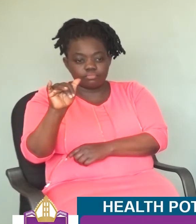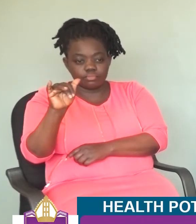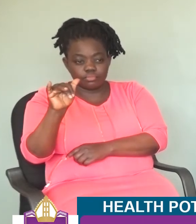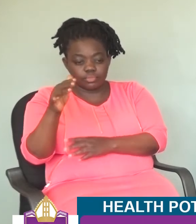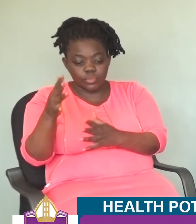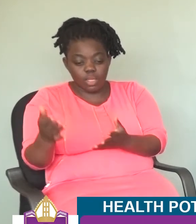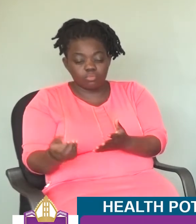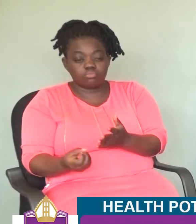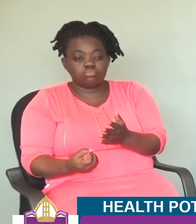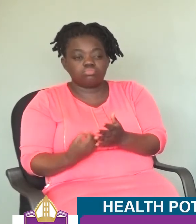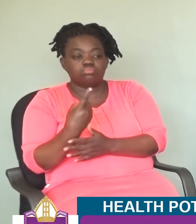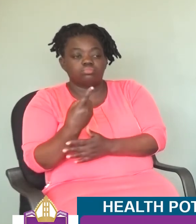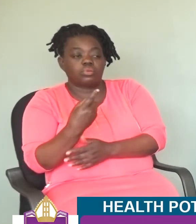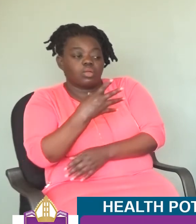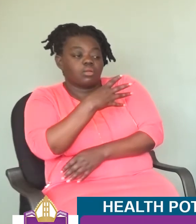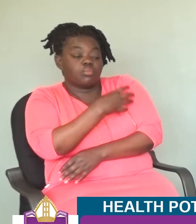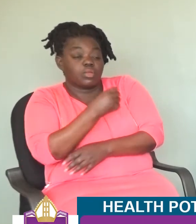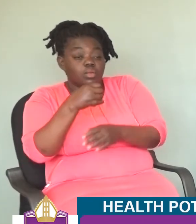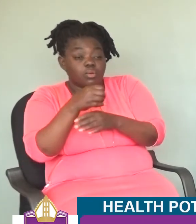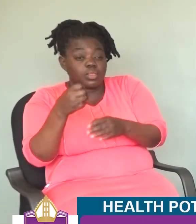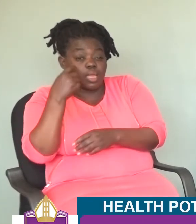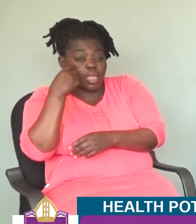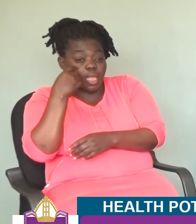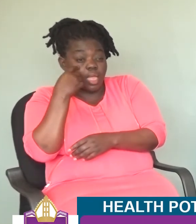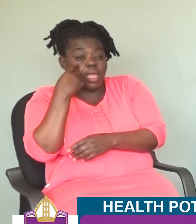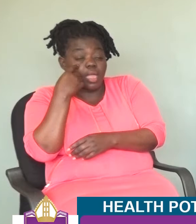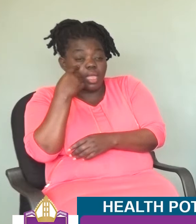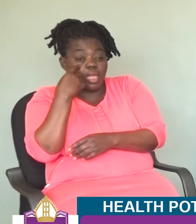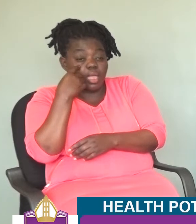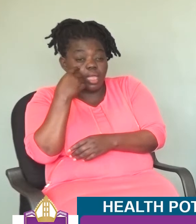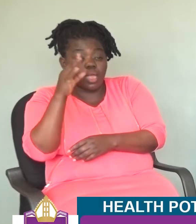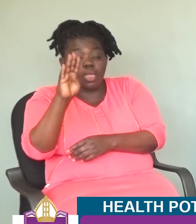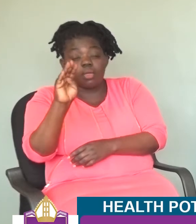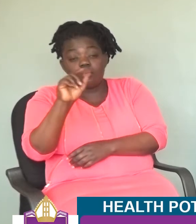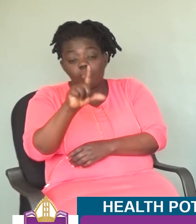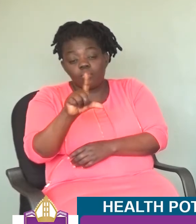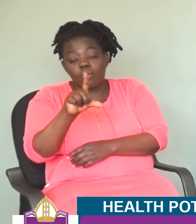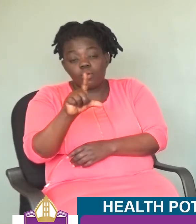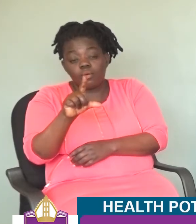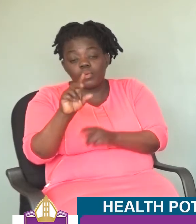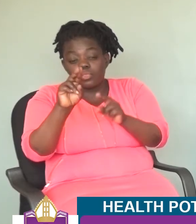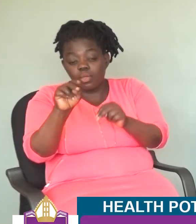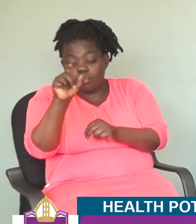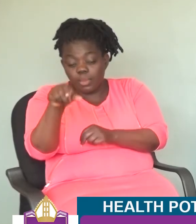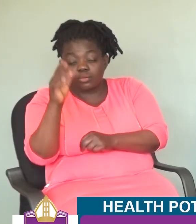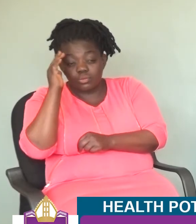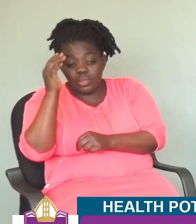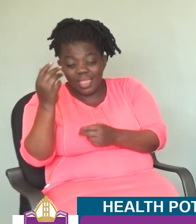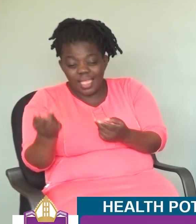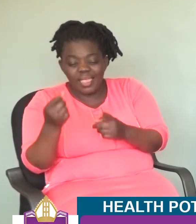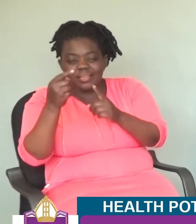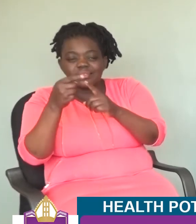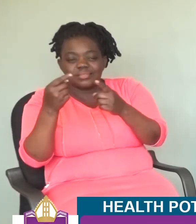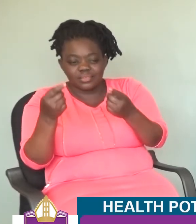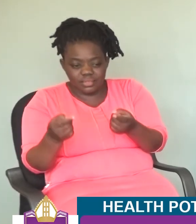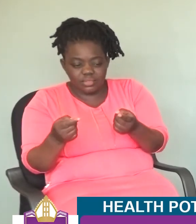increases the pressure within the eyeball without you knowing. Nobody knows until a clinician tests for it. That's then they